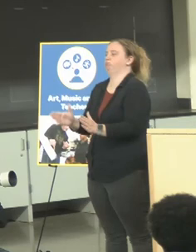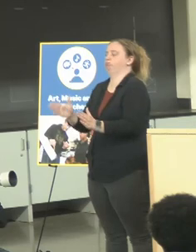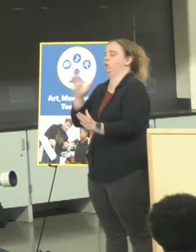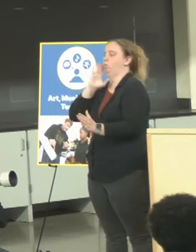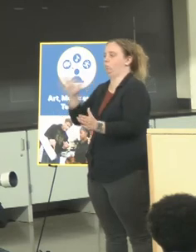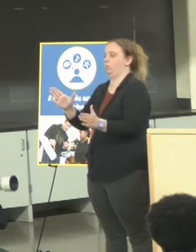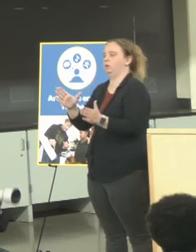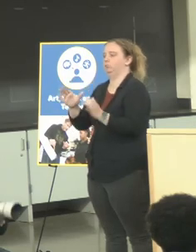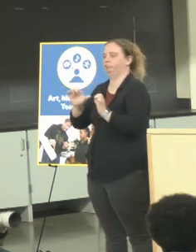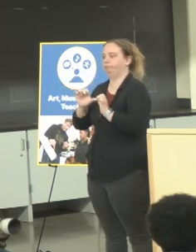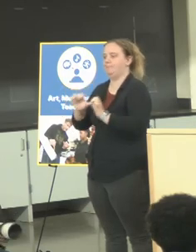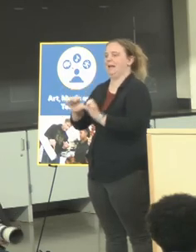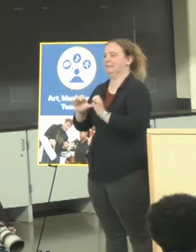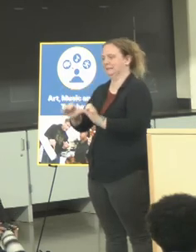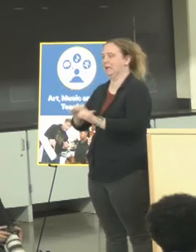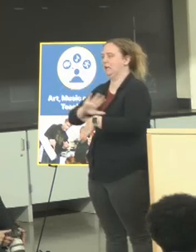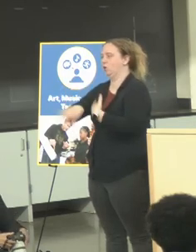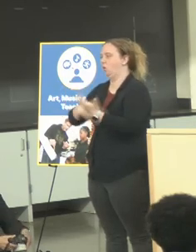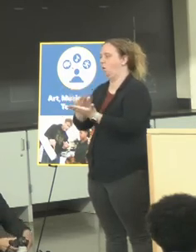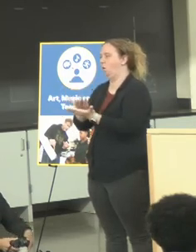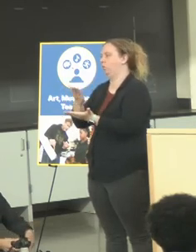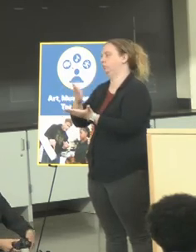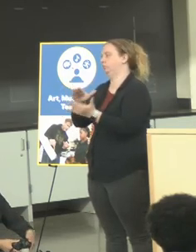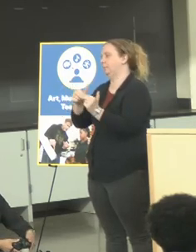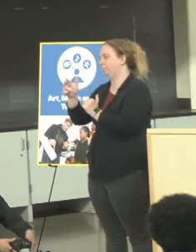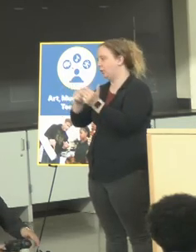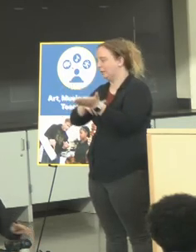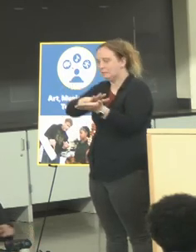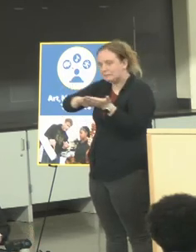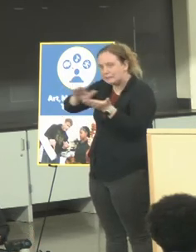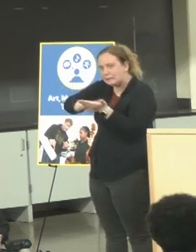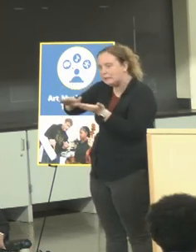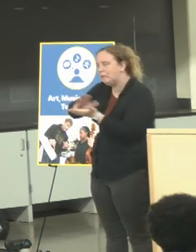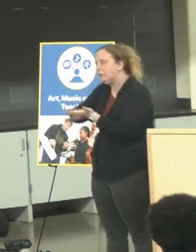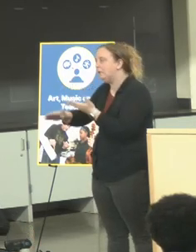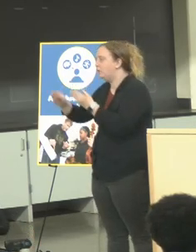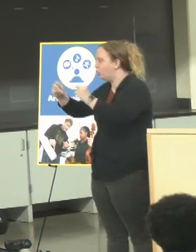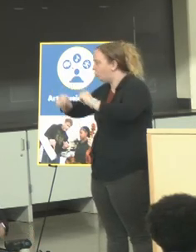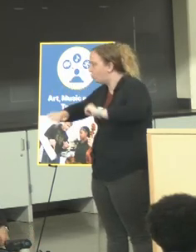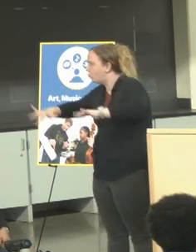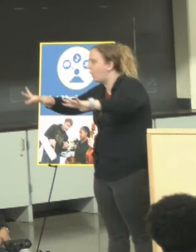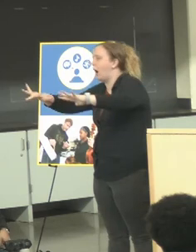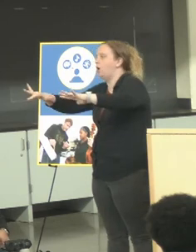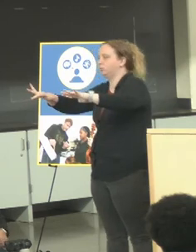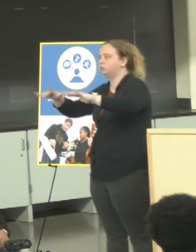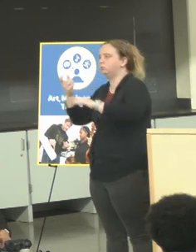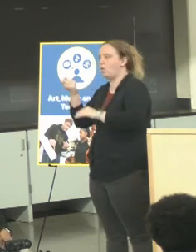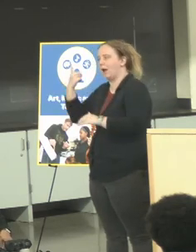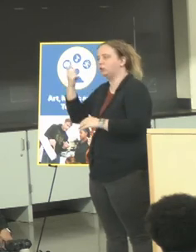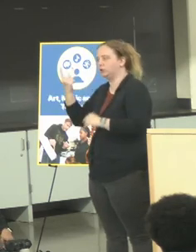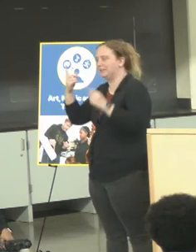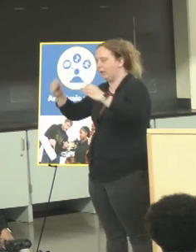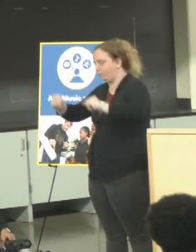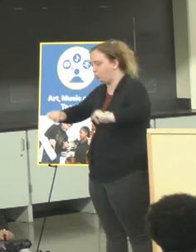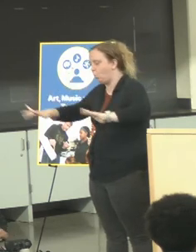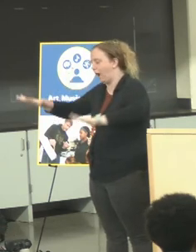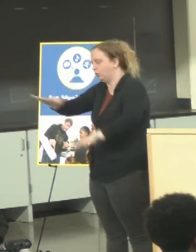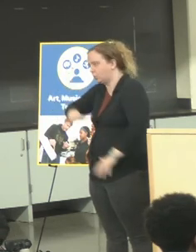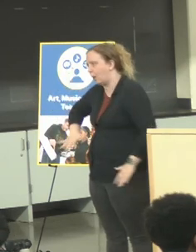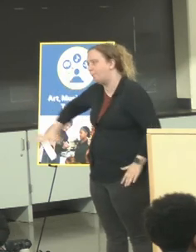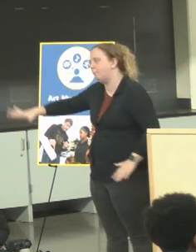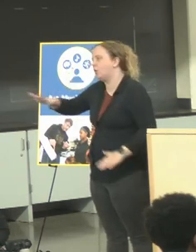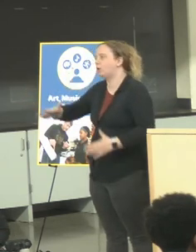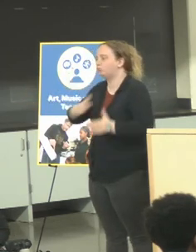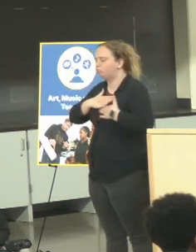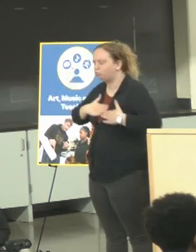We understand our buildings, the grounds around our building are recreational sites for the city. Those green spaces